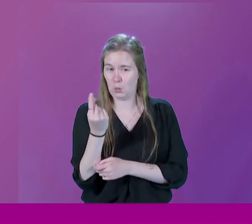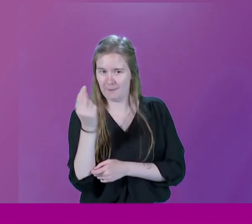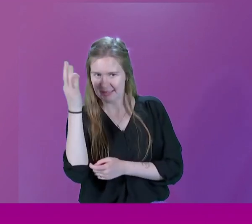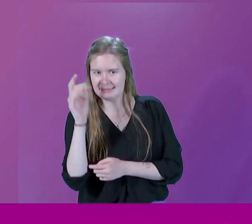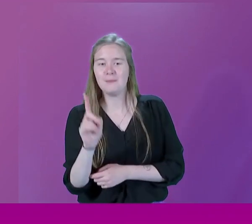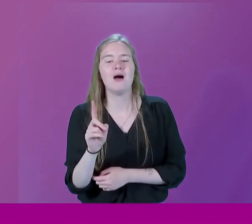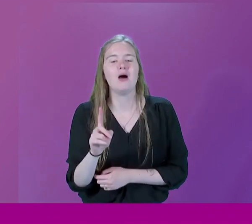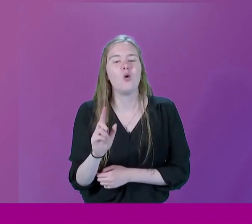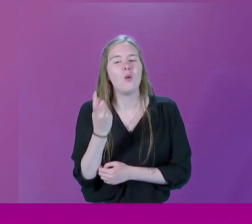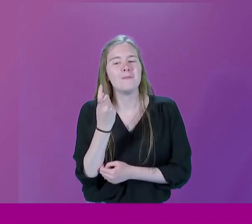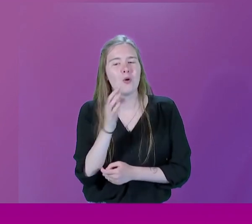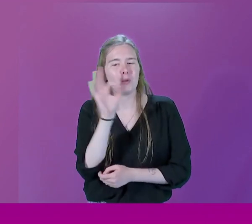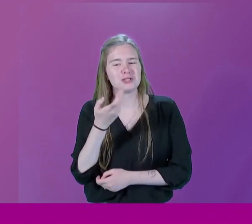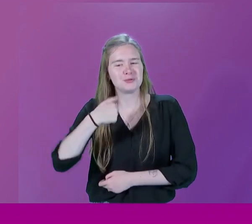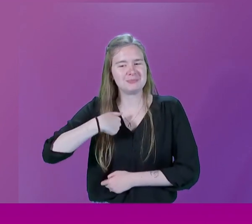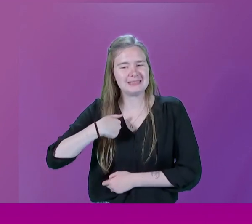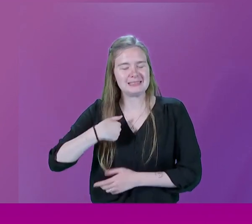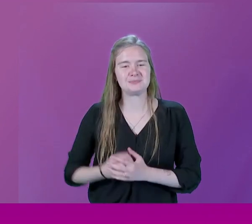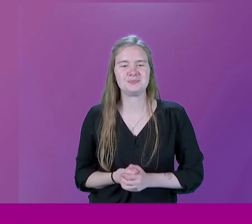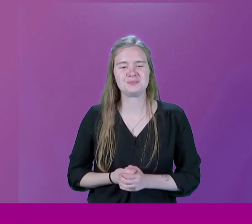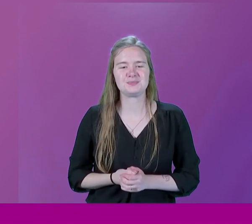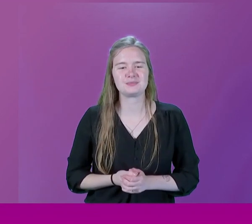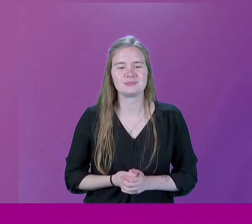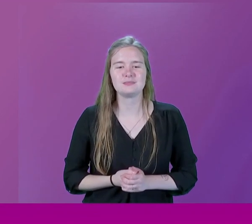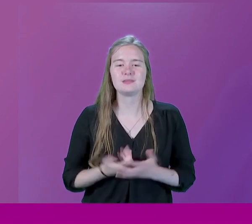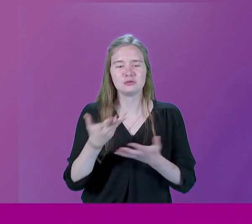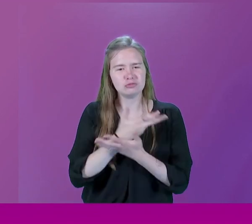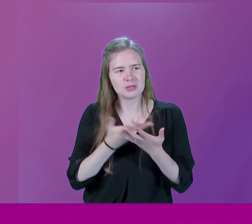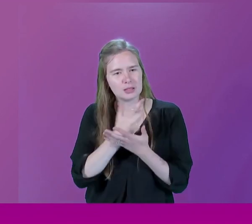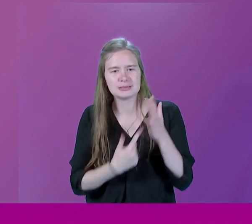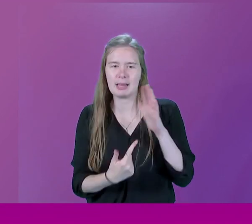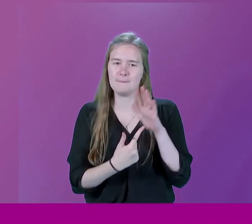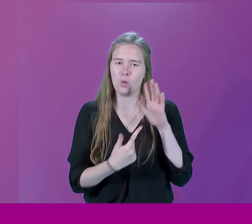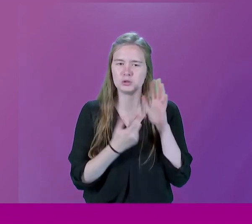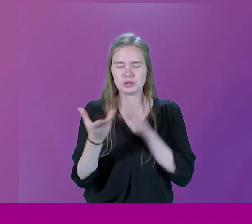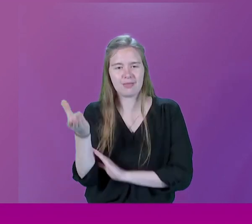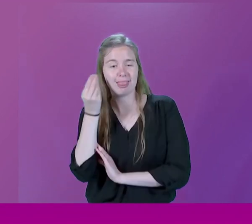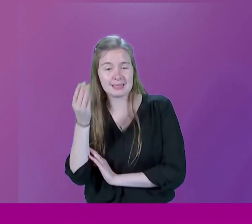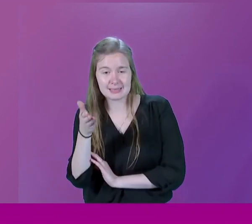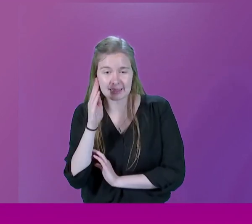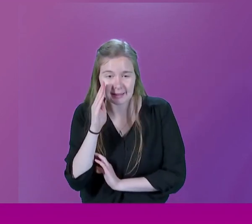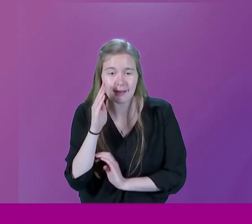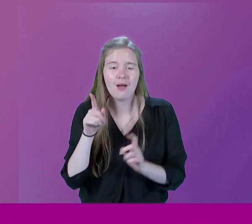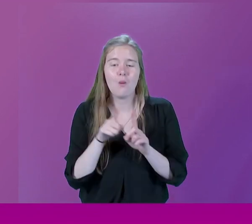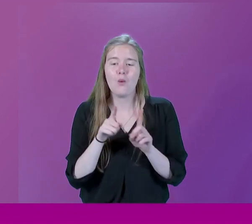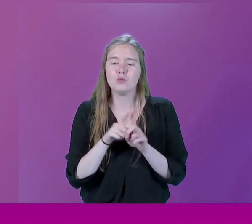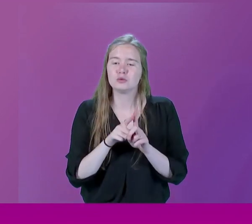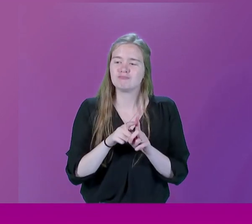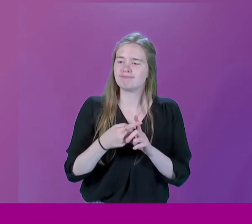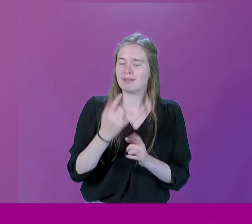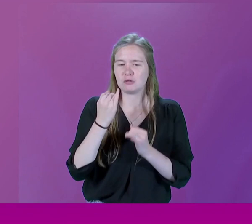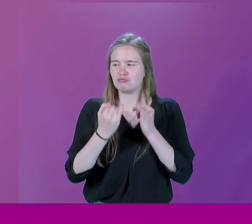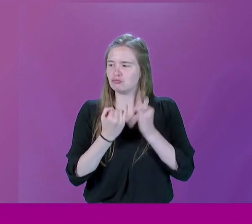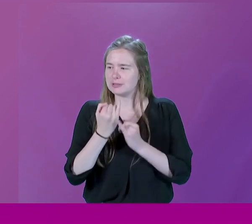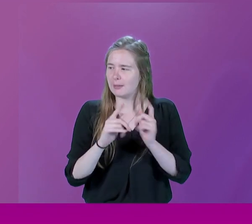just one further question for me at this stage. You talk about the importance of listening and are perhaps critical